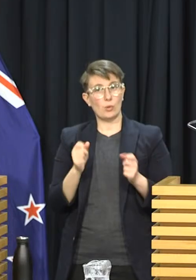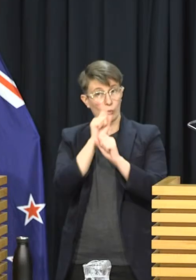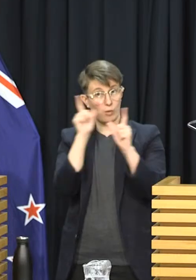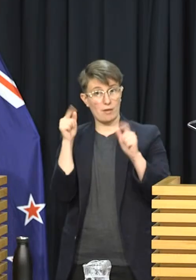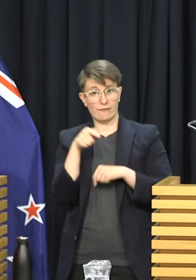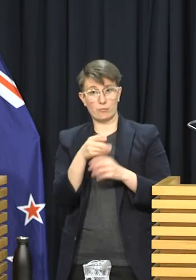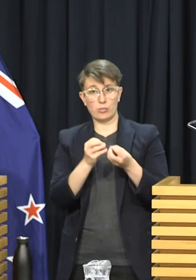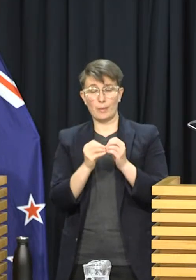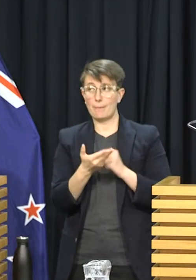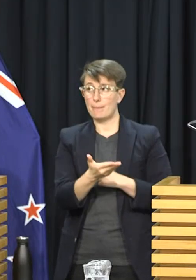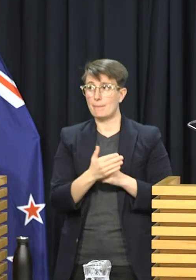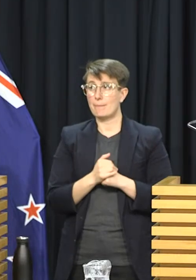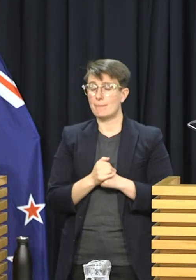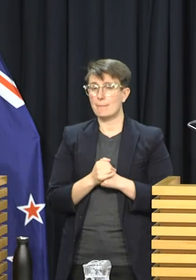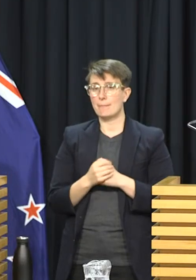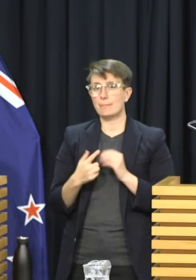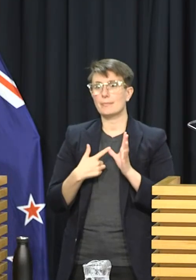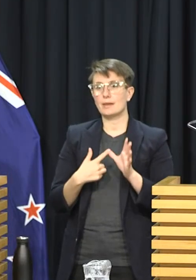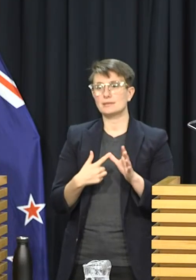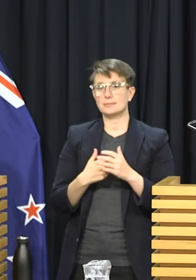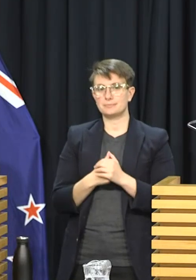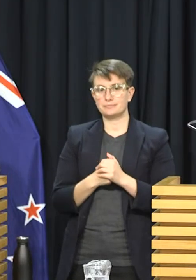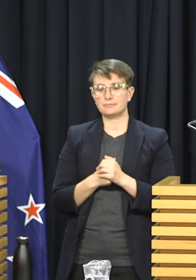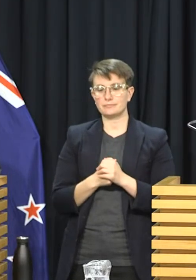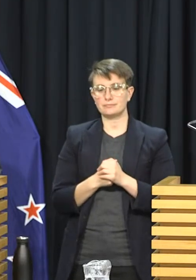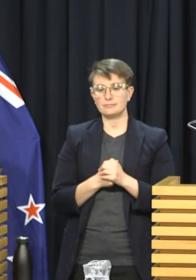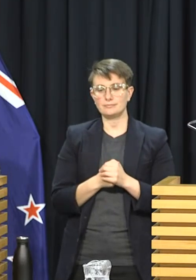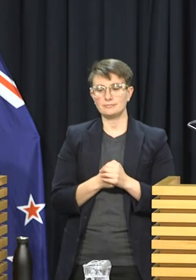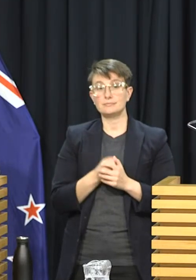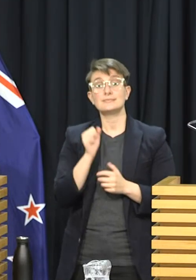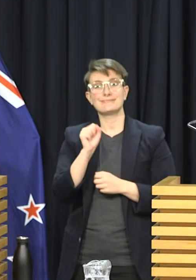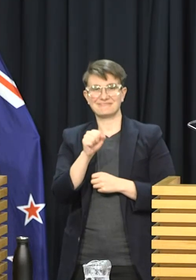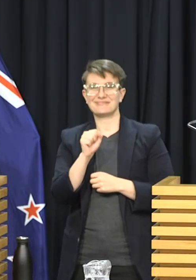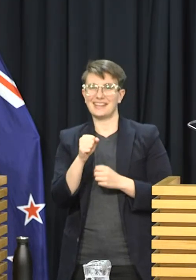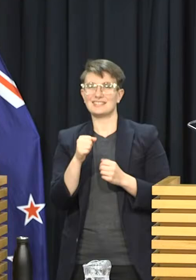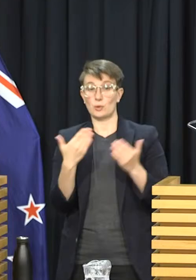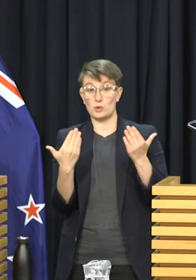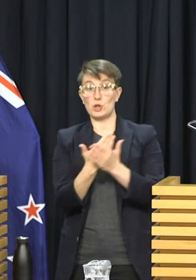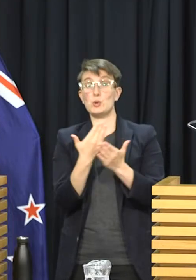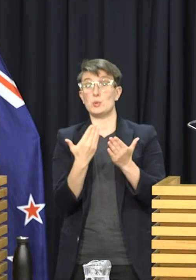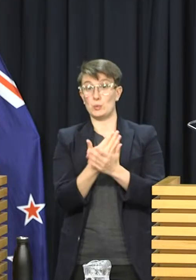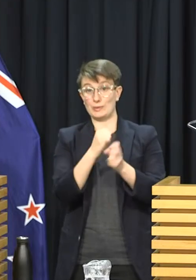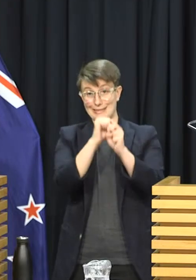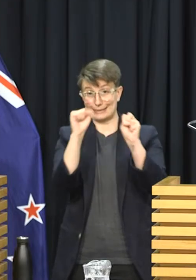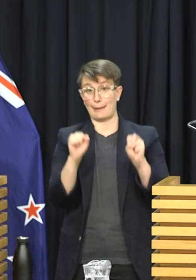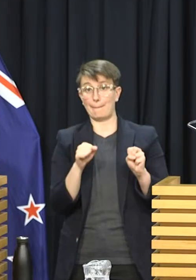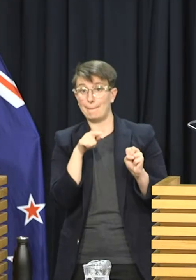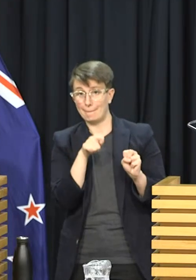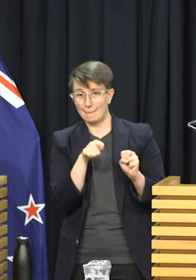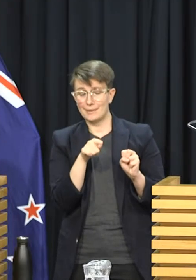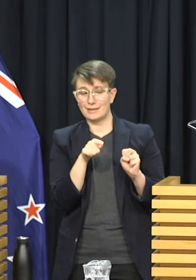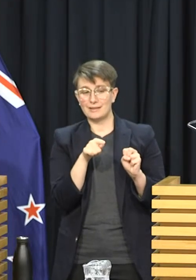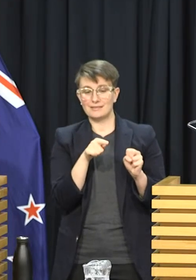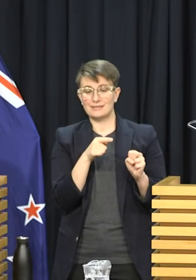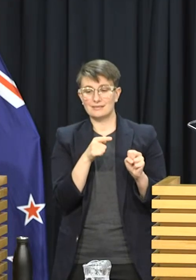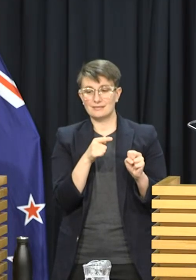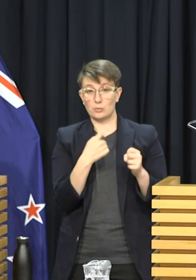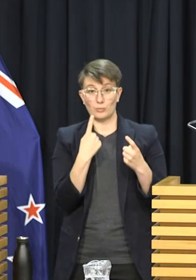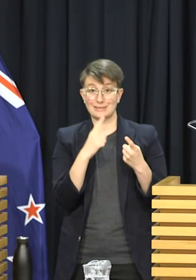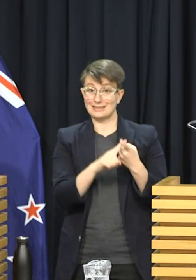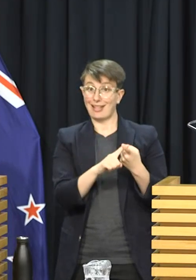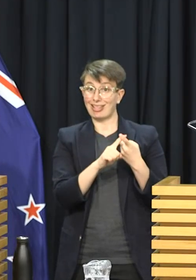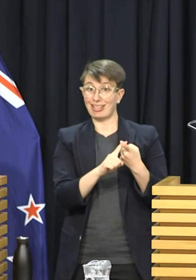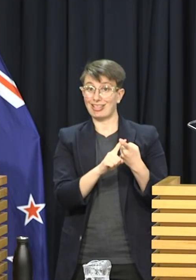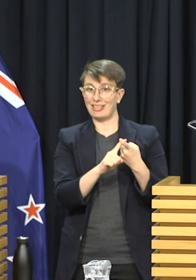of and trying to fix? Yeah, look, the booking system is new. And obviously in this early phase of the vaccination campaign, we were dealing